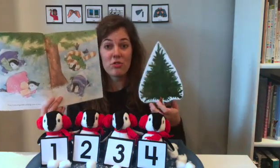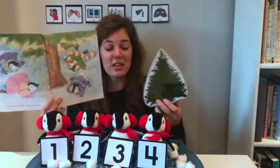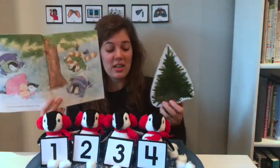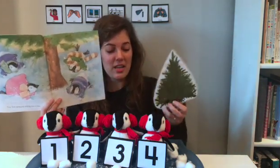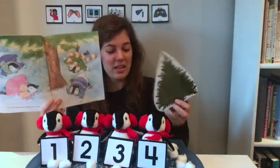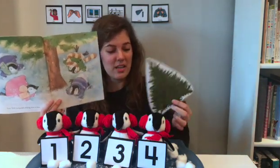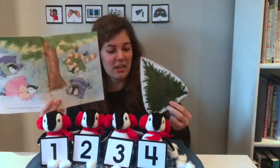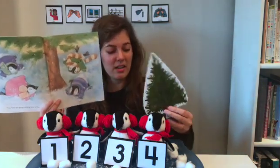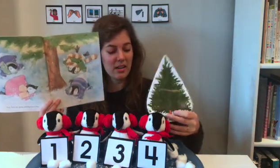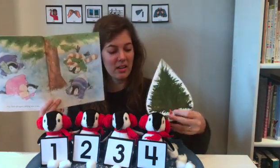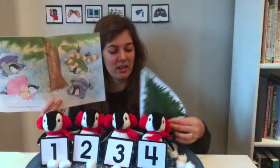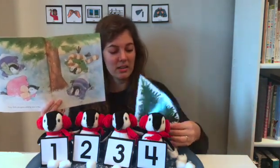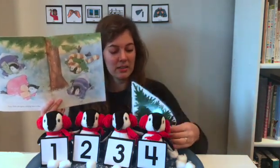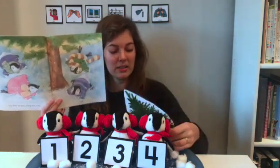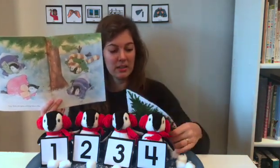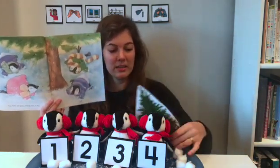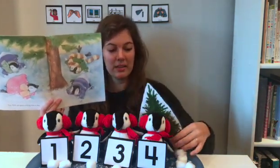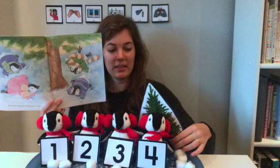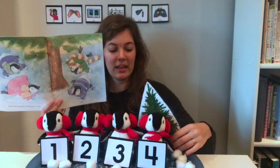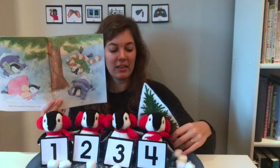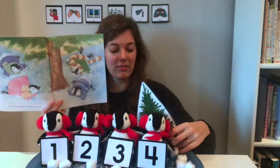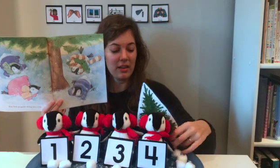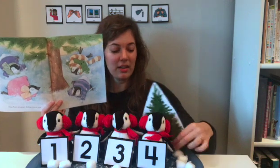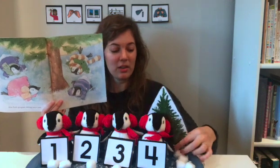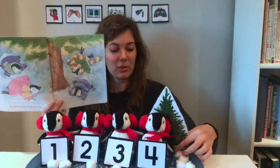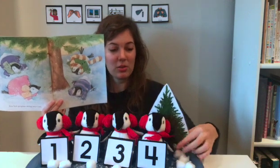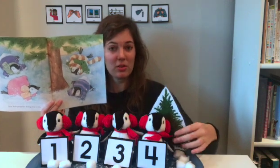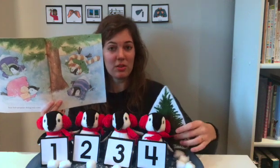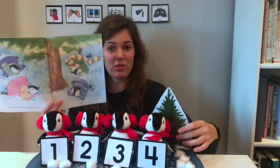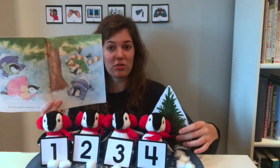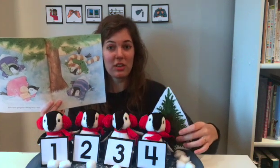tree. They're getting very close to the tree.